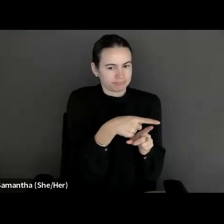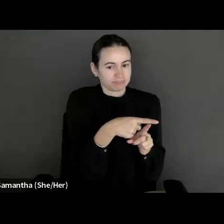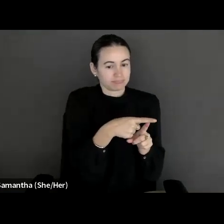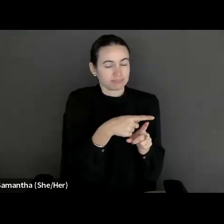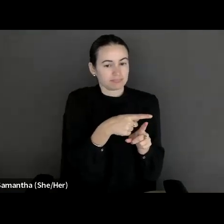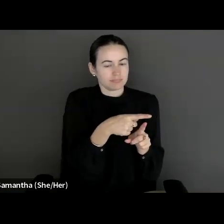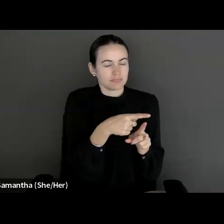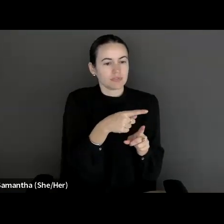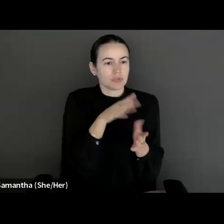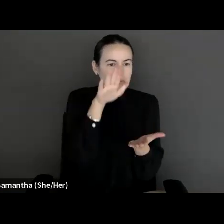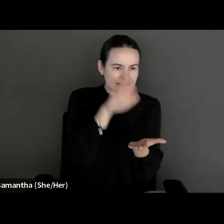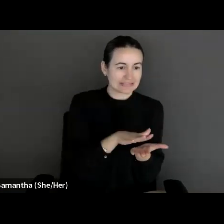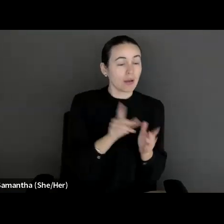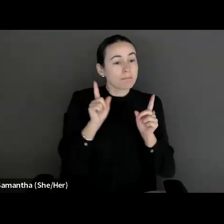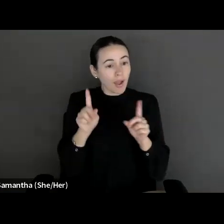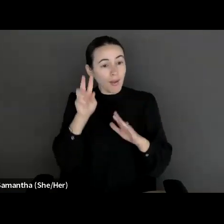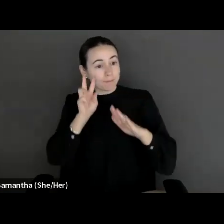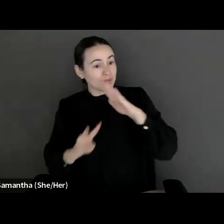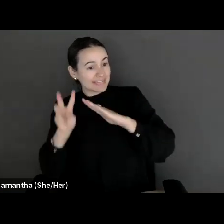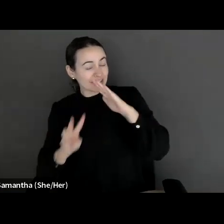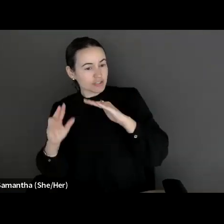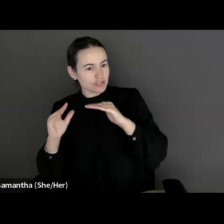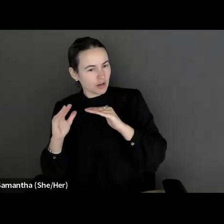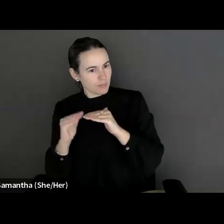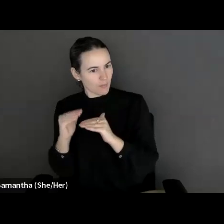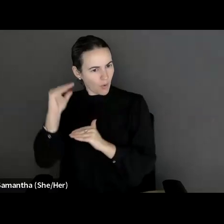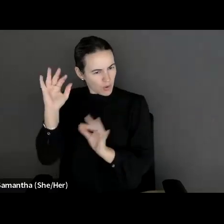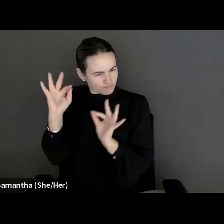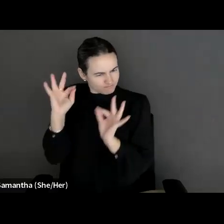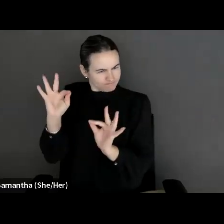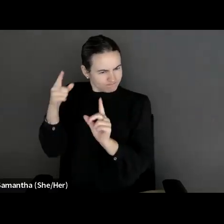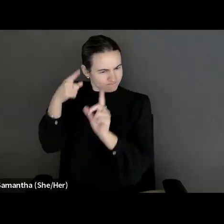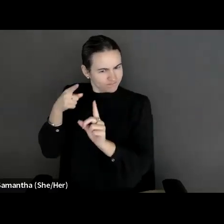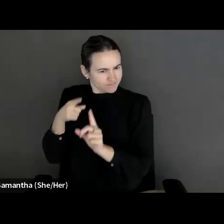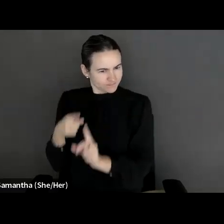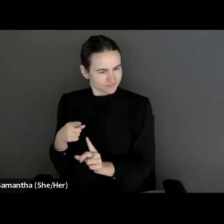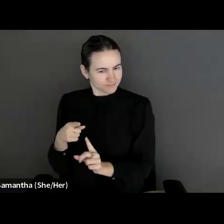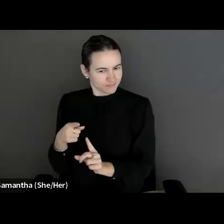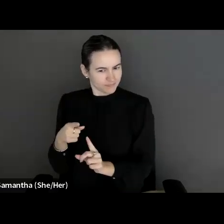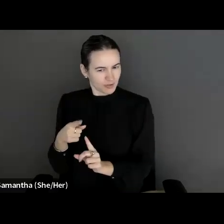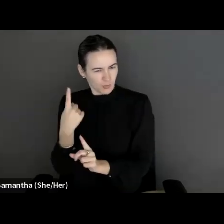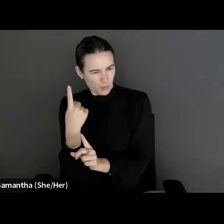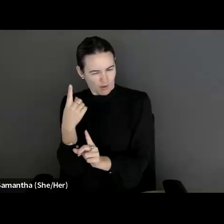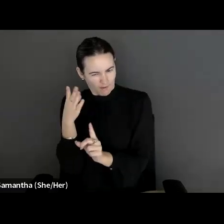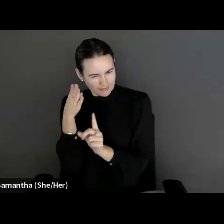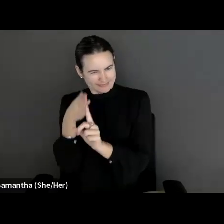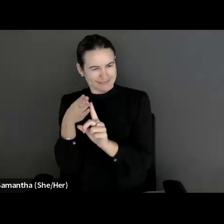about test takers are likely to be more precise because they're focused on a specific target language use context.